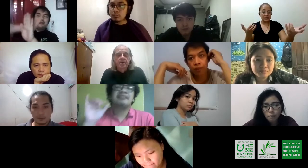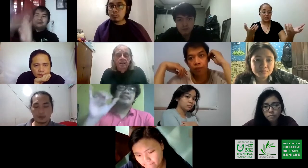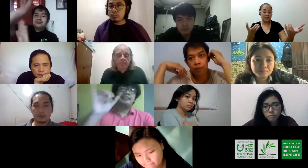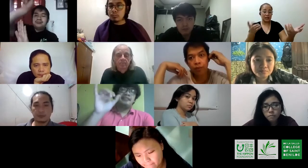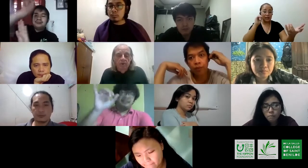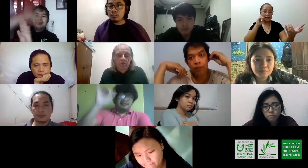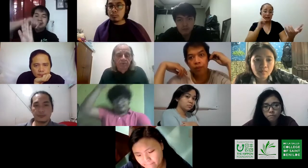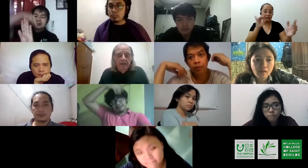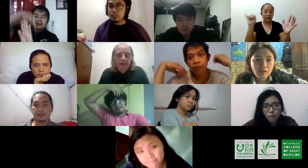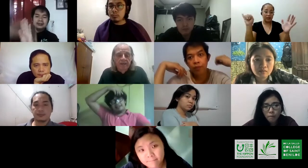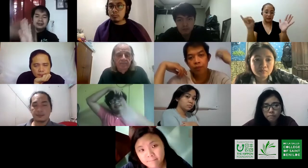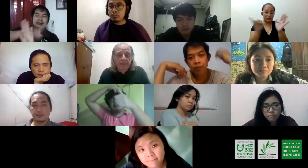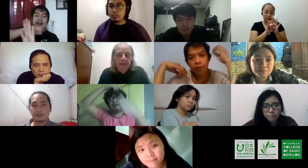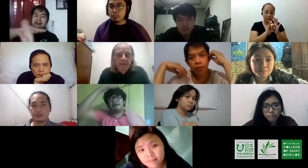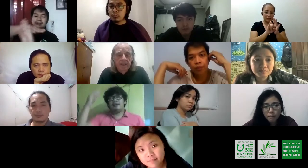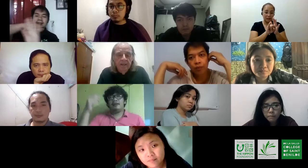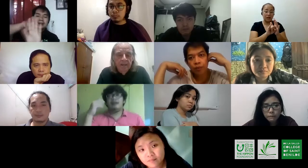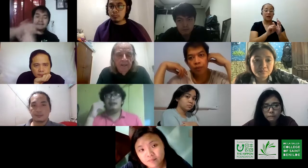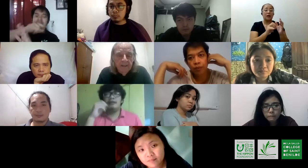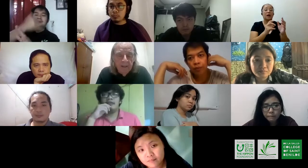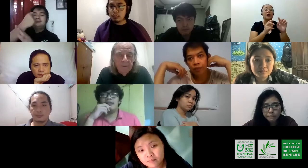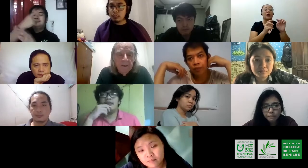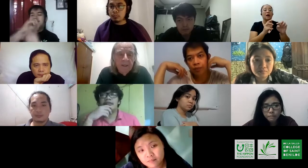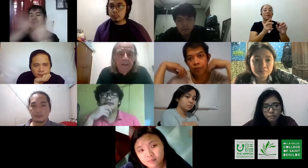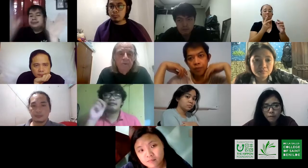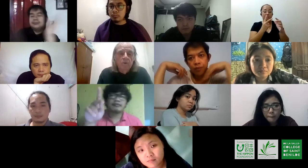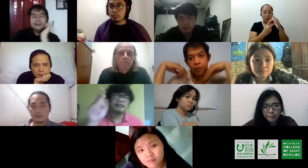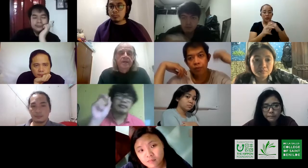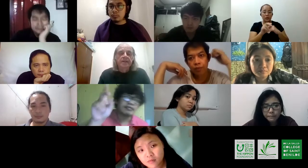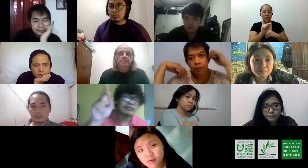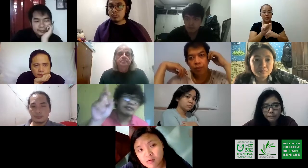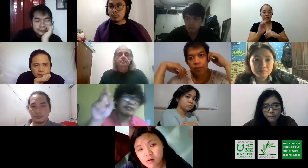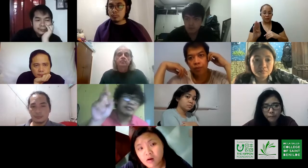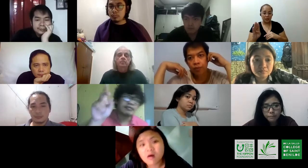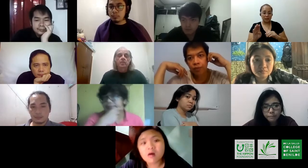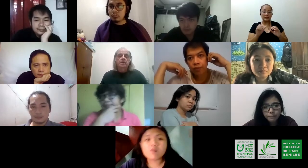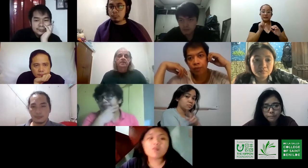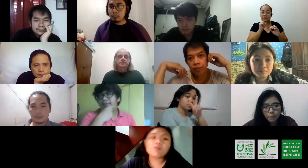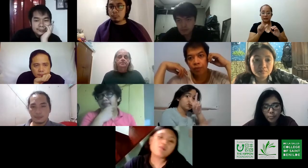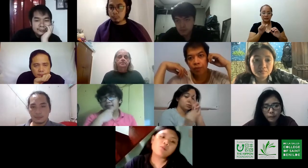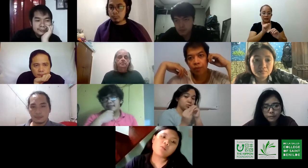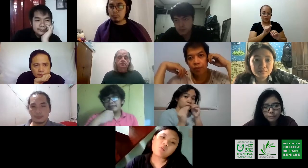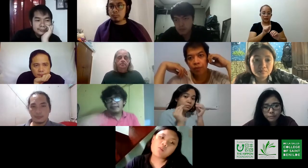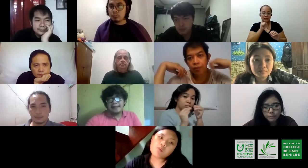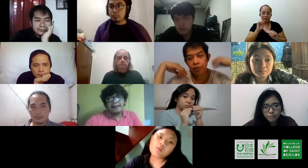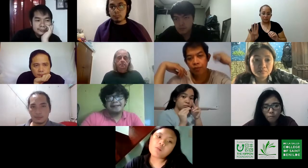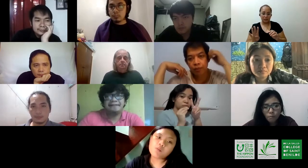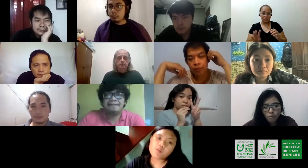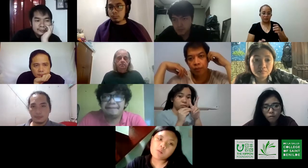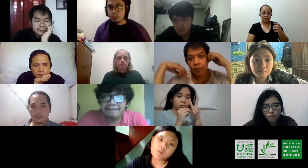identity, both A and B, neither A nor B.